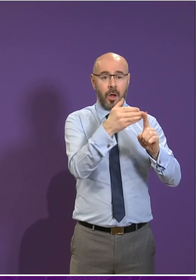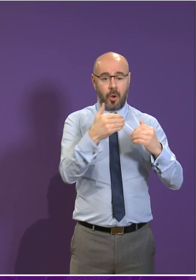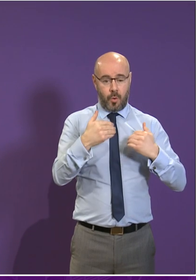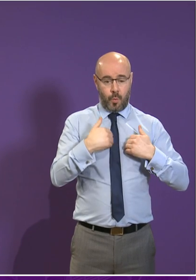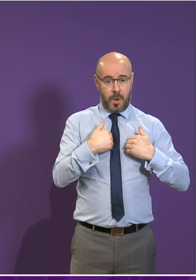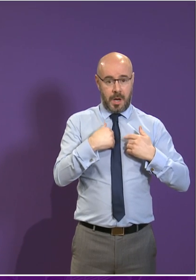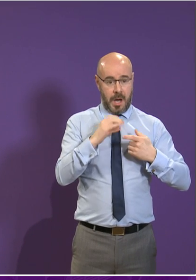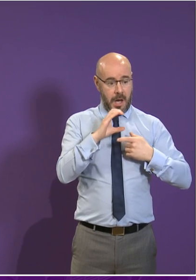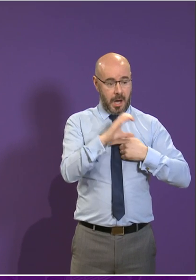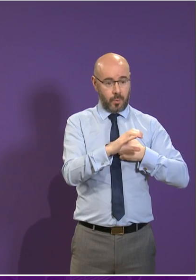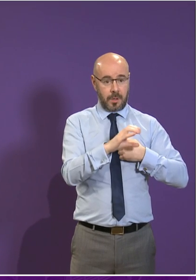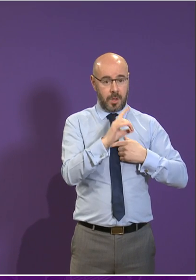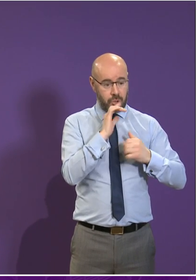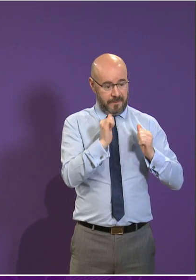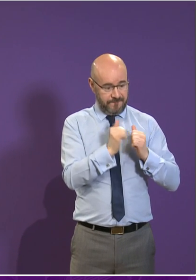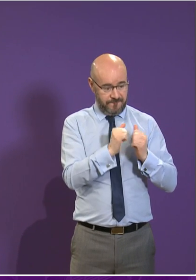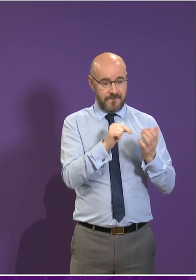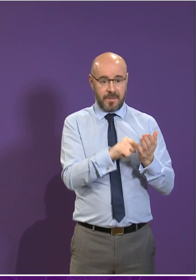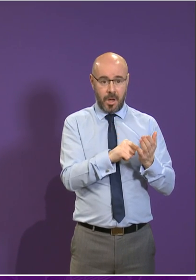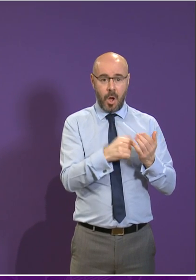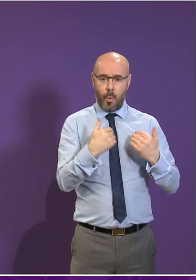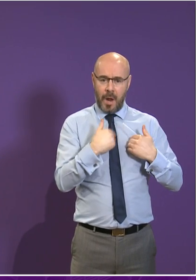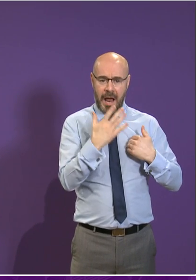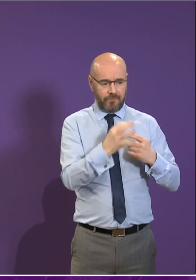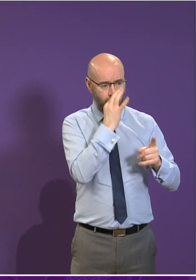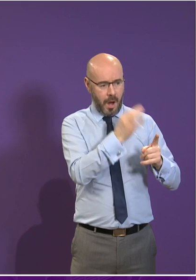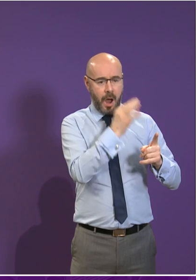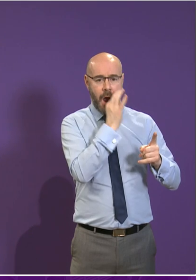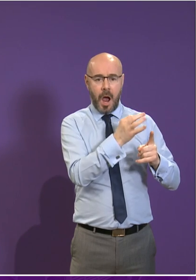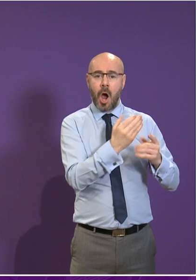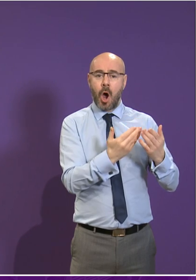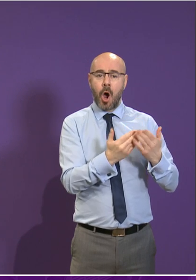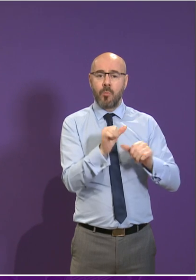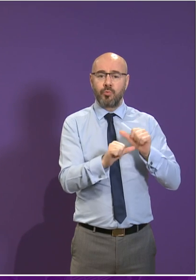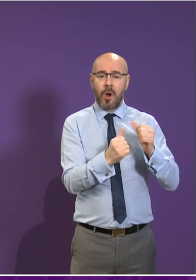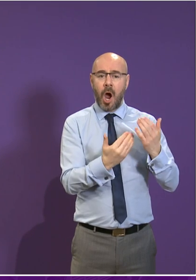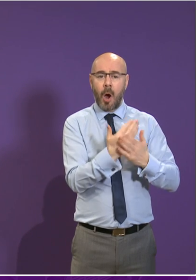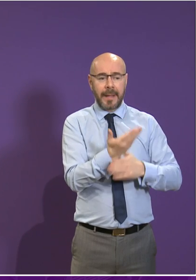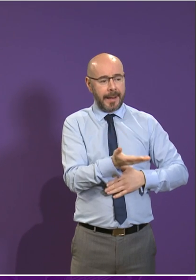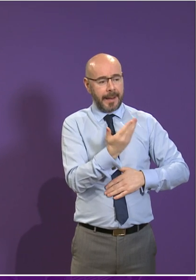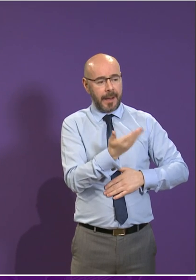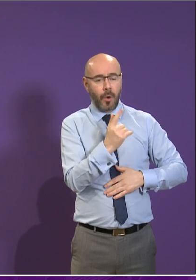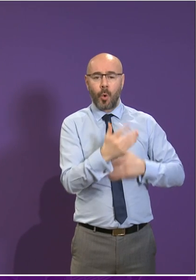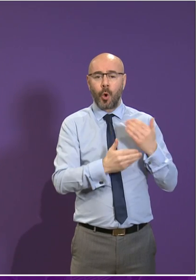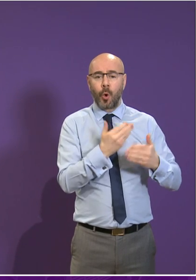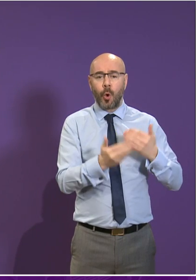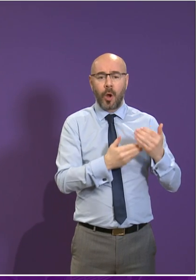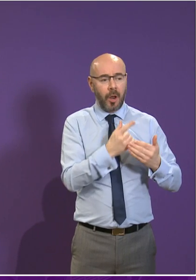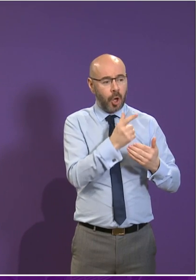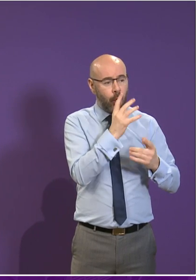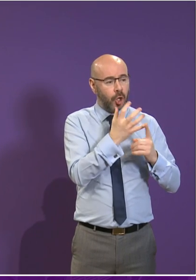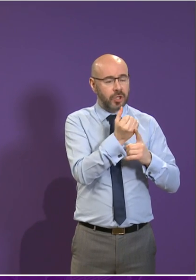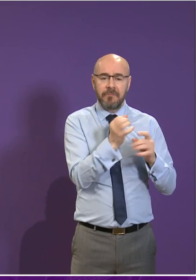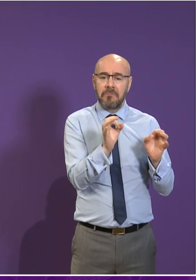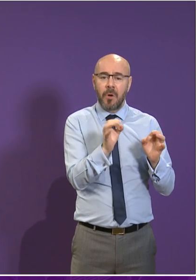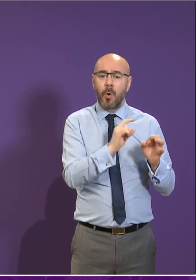the funding council, your job as an outcome agreement manager is to continually ask for progress updates on where are you with that, and if you're not achieving it, well why not,